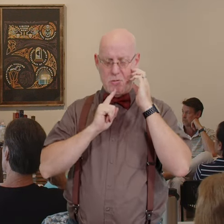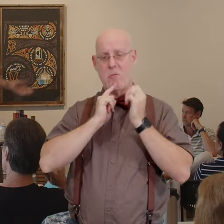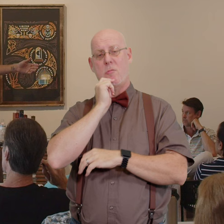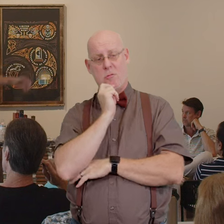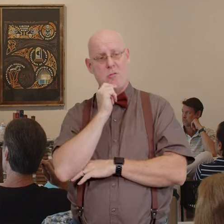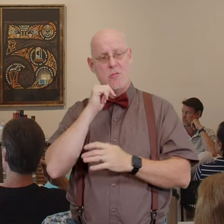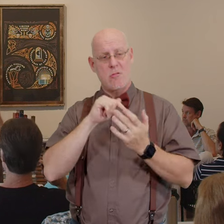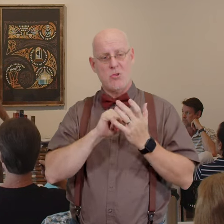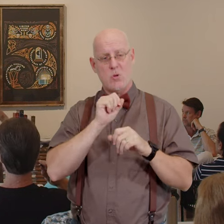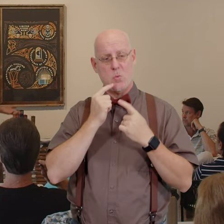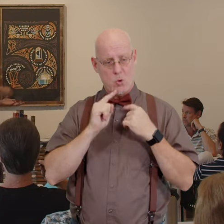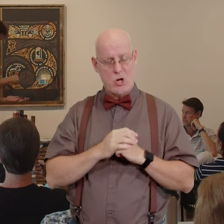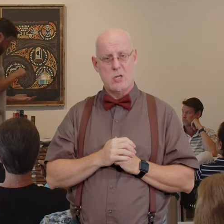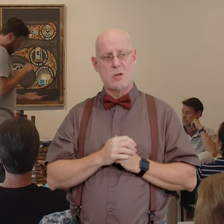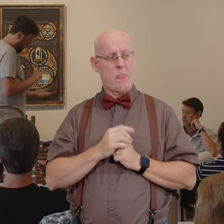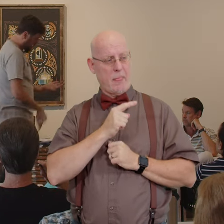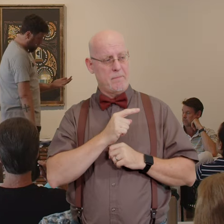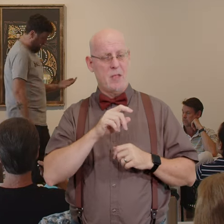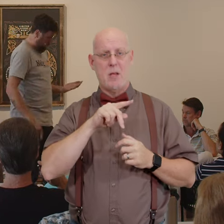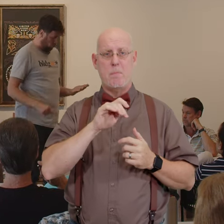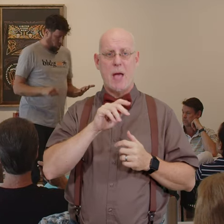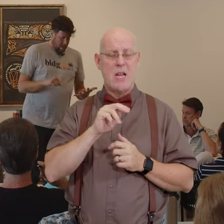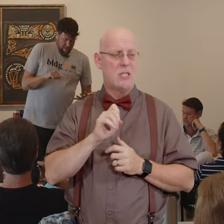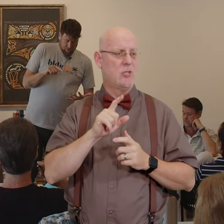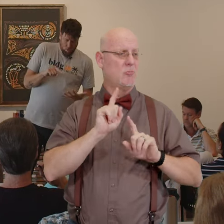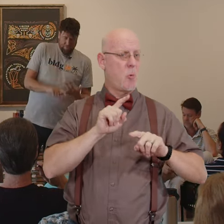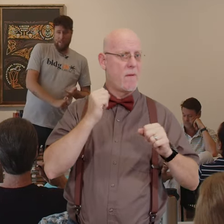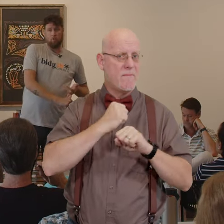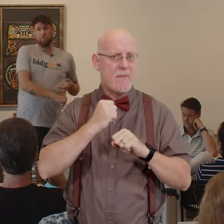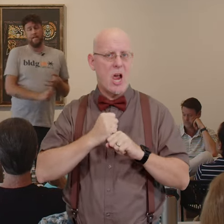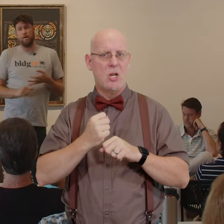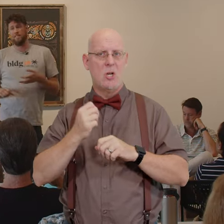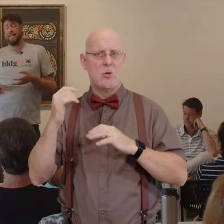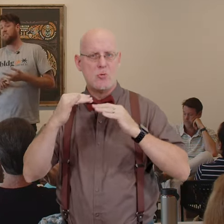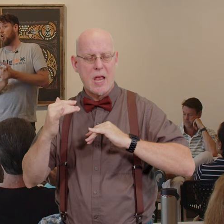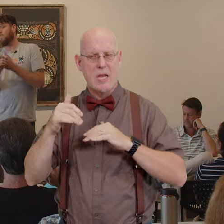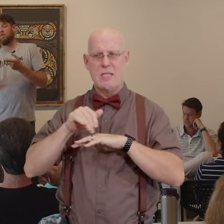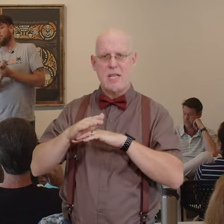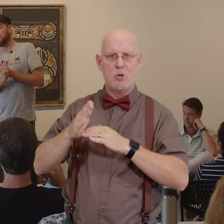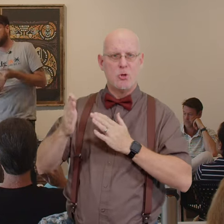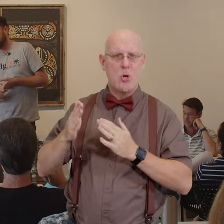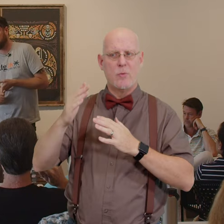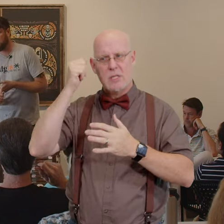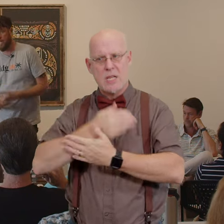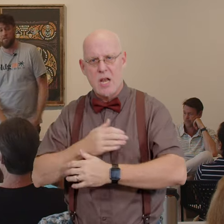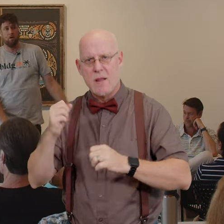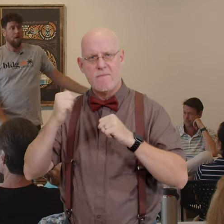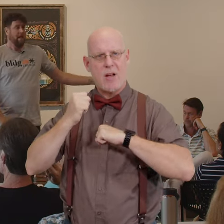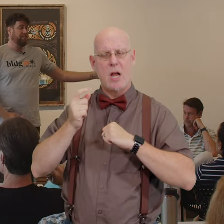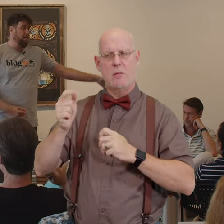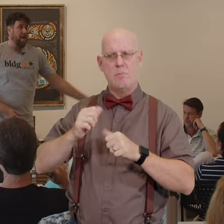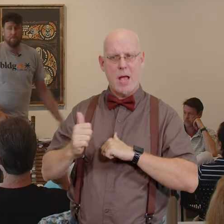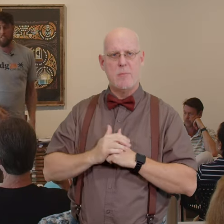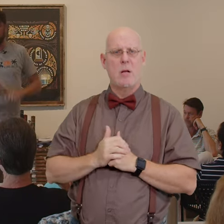really working. Chuck's over here, and he's practicing penance, or he's going to fight in the Crusades, or he's sending his servants or his sons to fight in the Crusades,